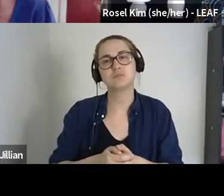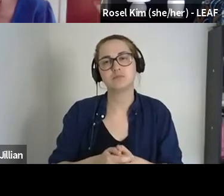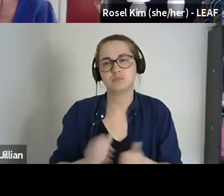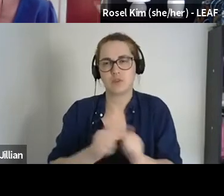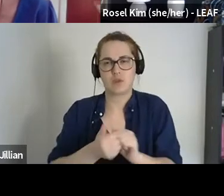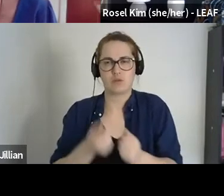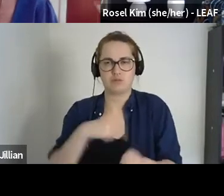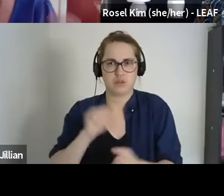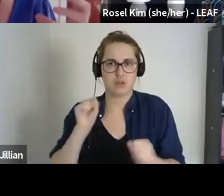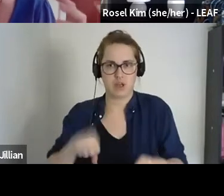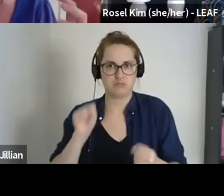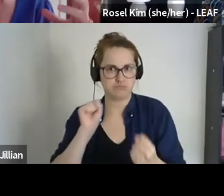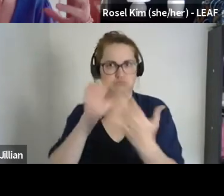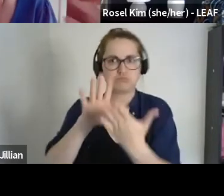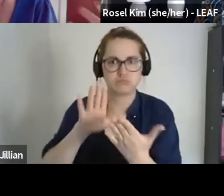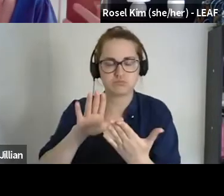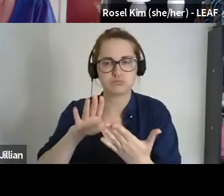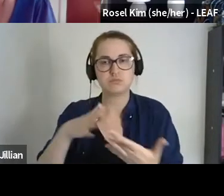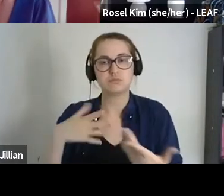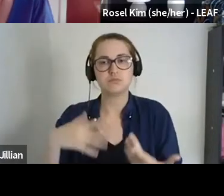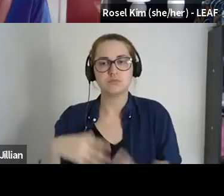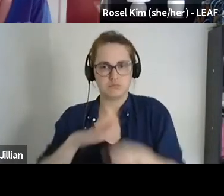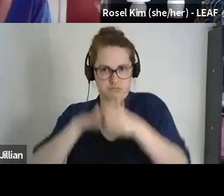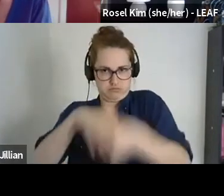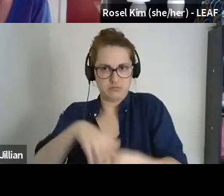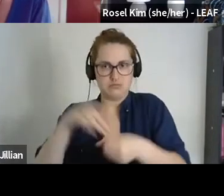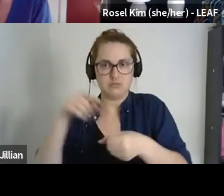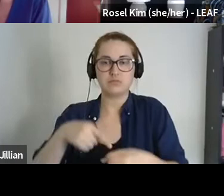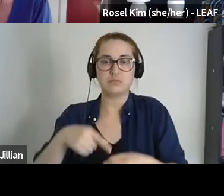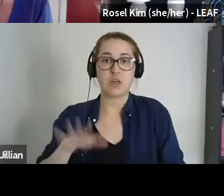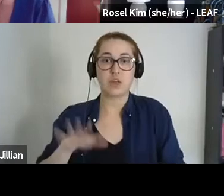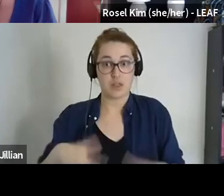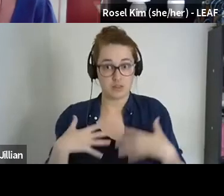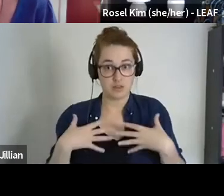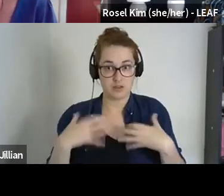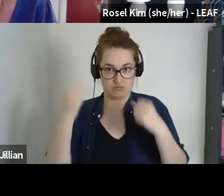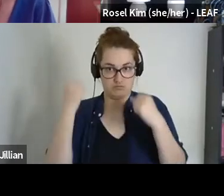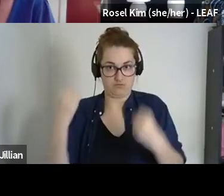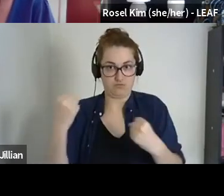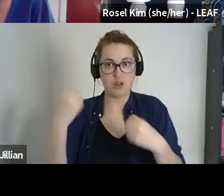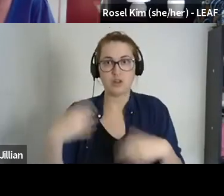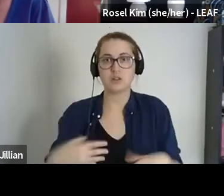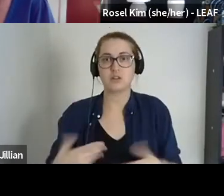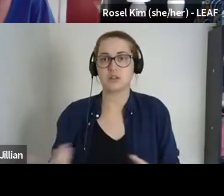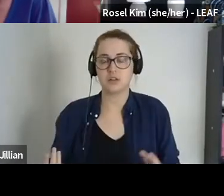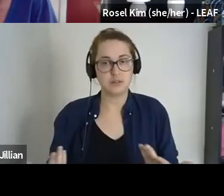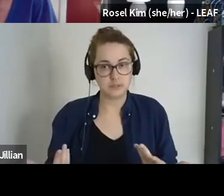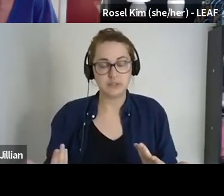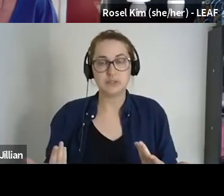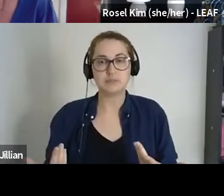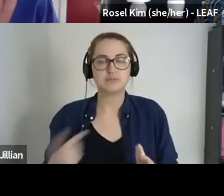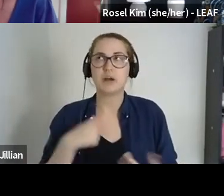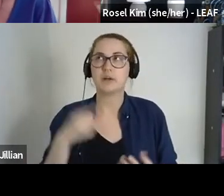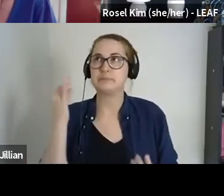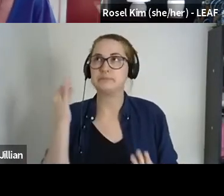combating all, and getting the strength that comes from that working together. And I'm just wondering